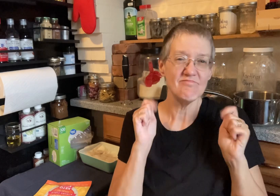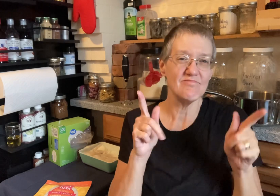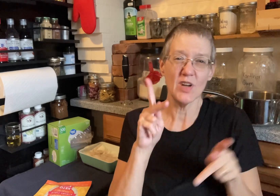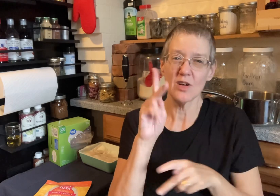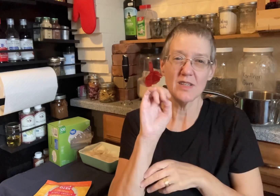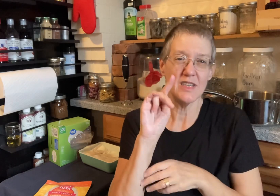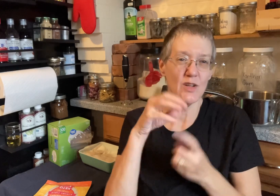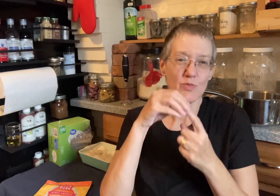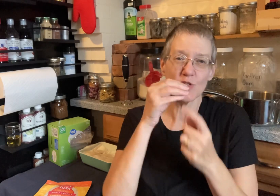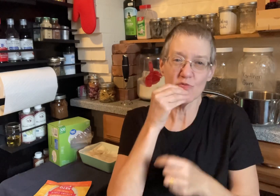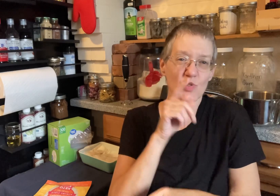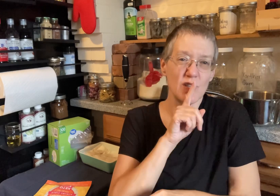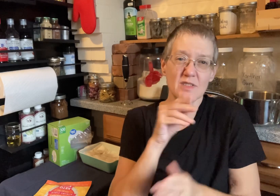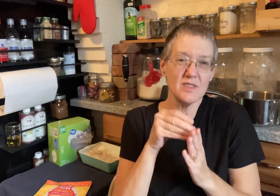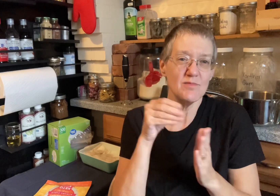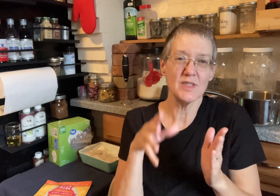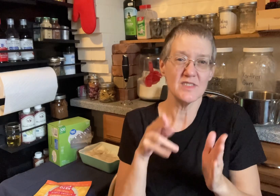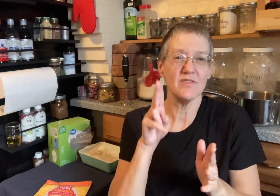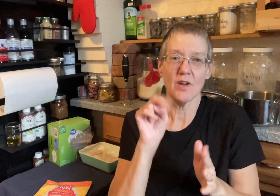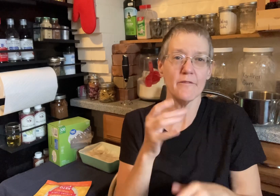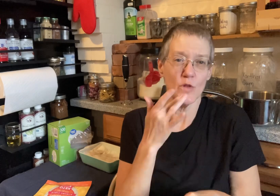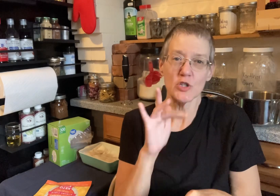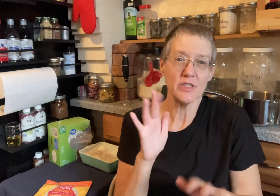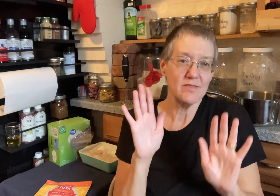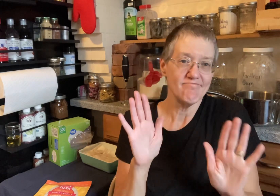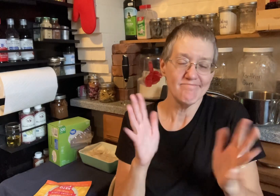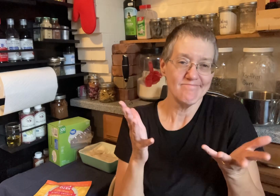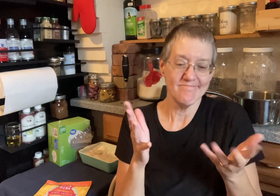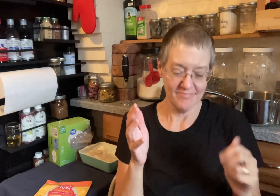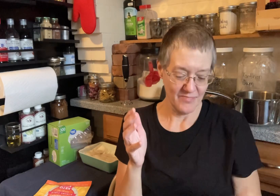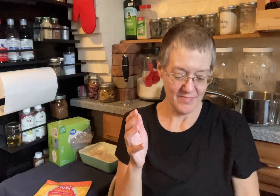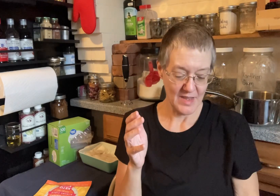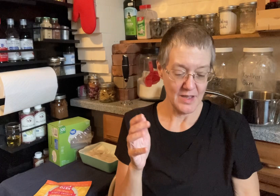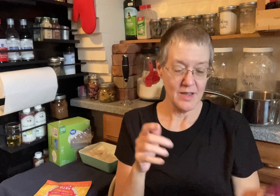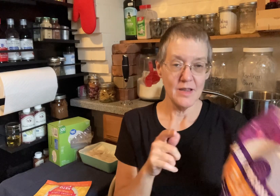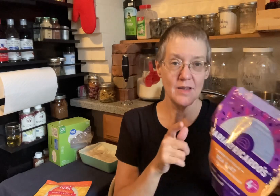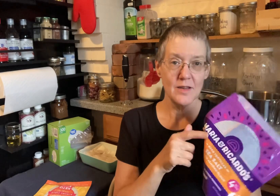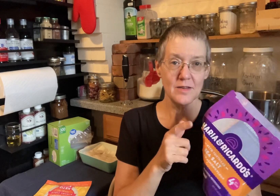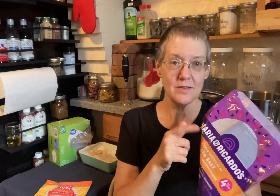but these are already expensive enough without buying them on Amazon.